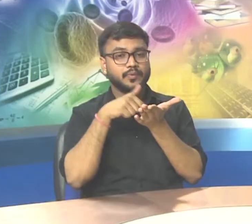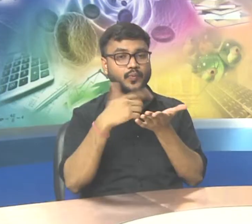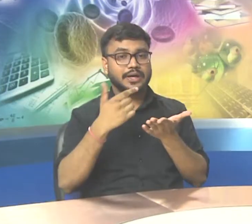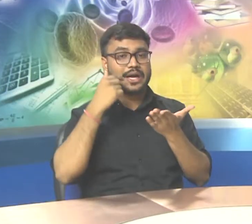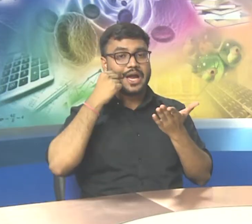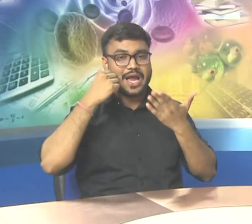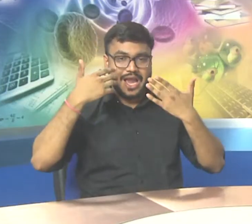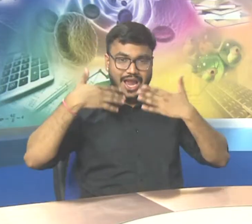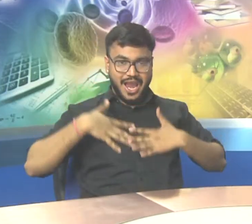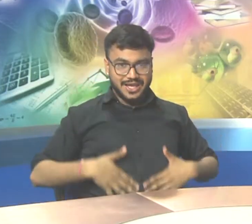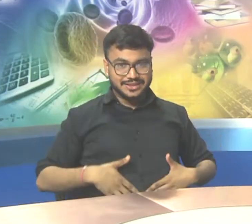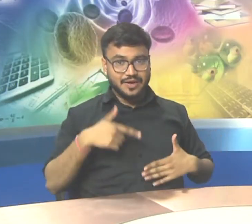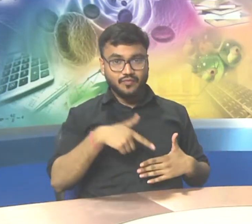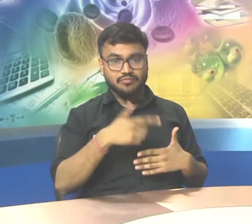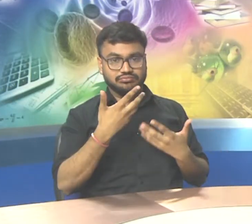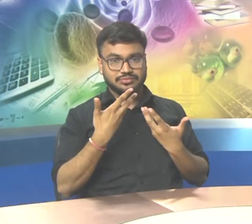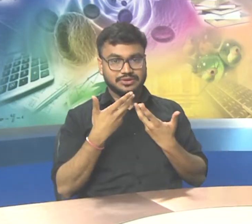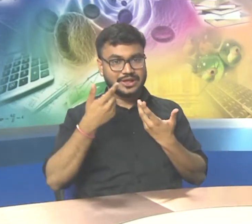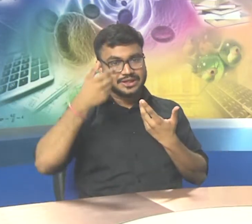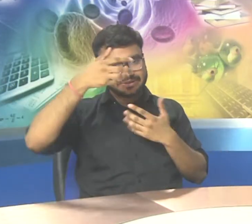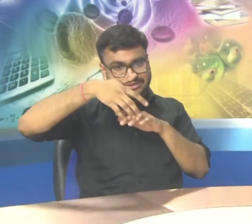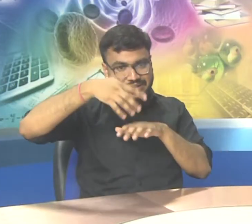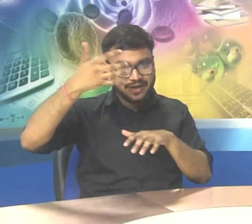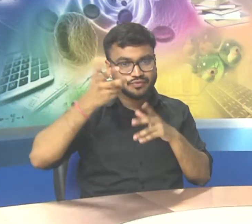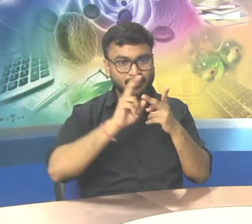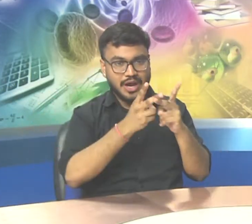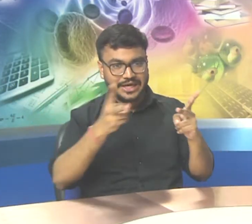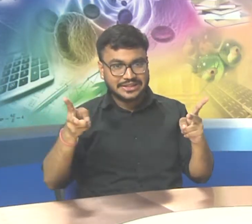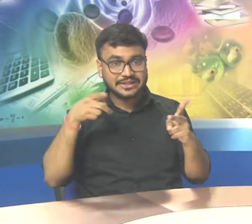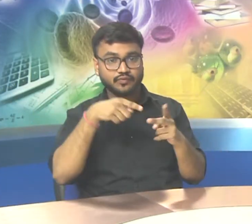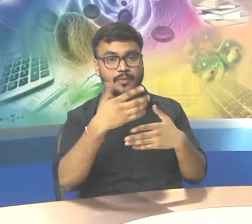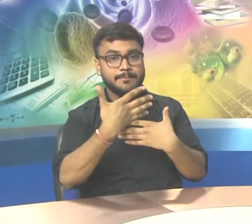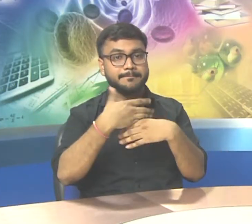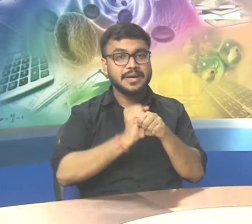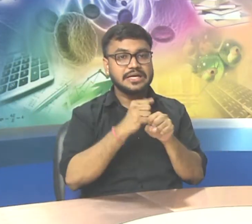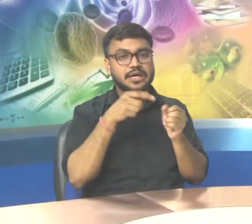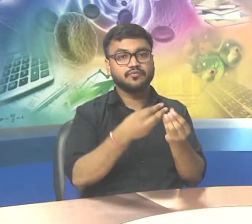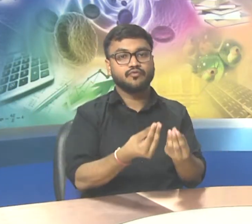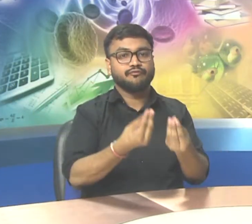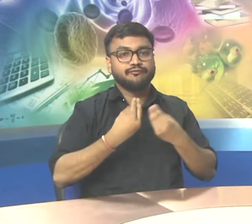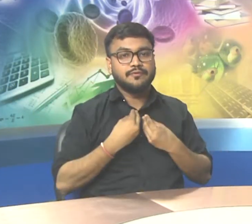Dietary fiber helps by adding bulk to the stool and make